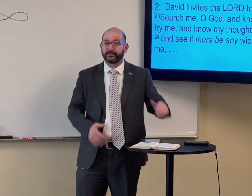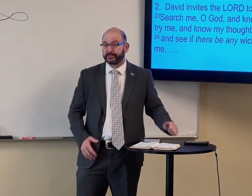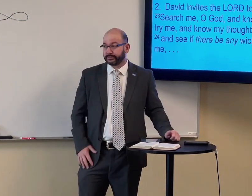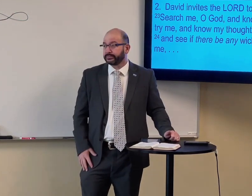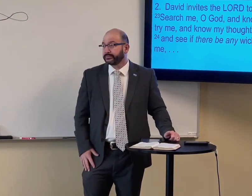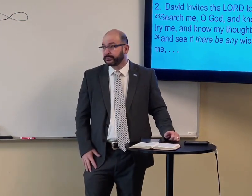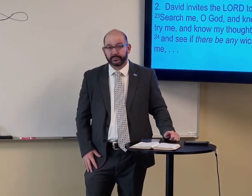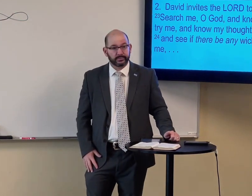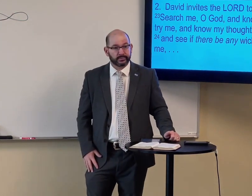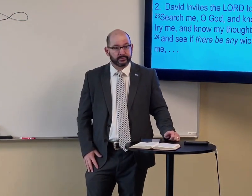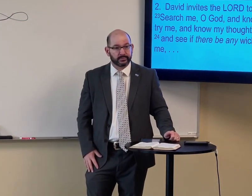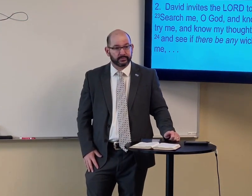We should keep it holy.